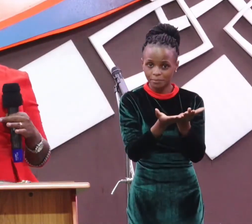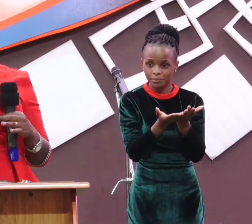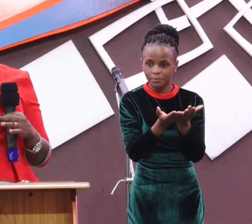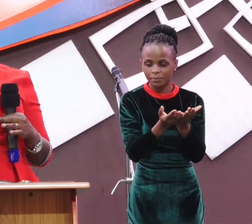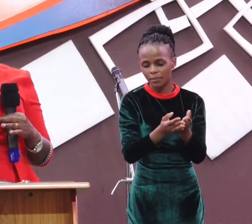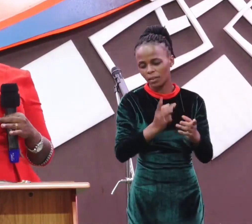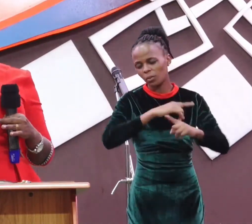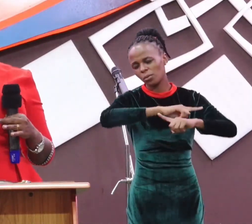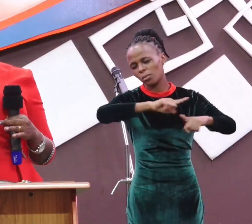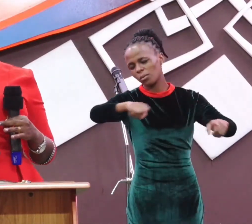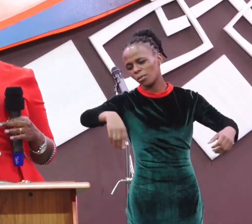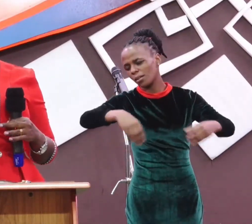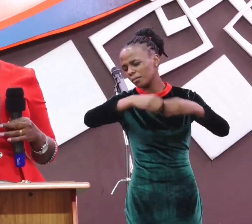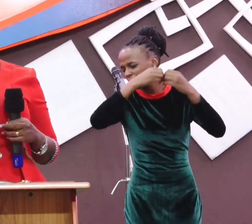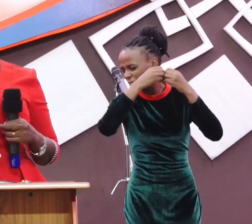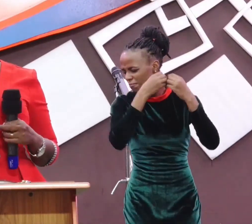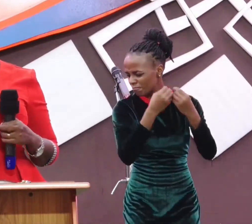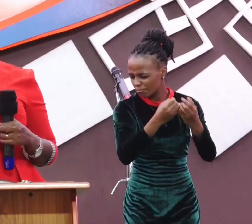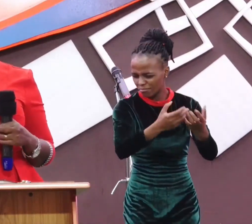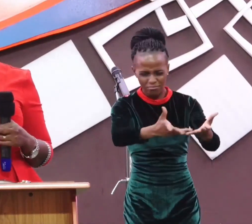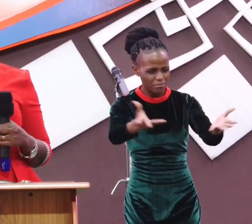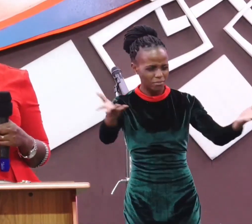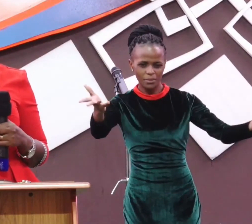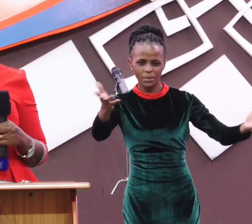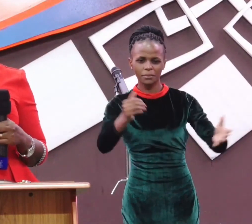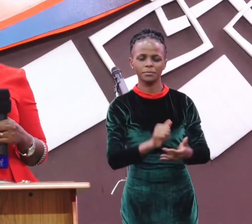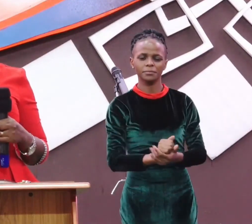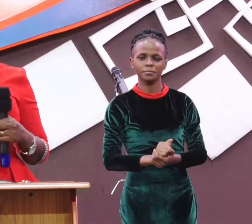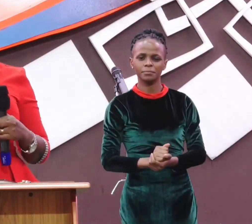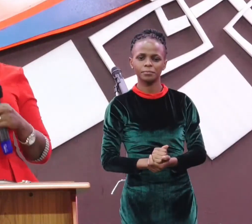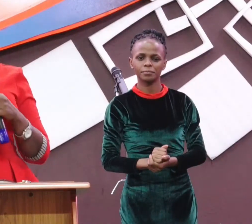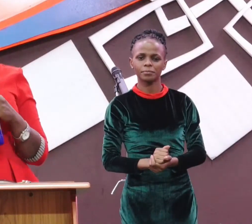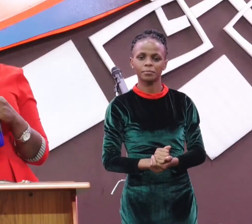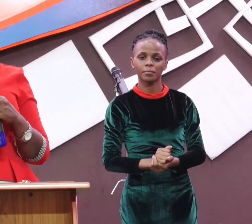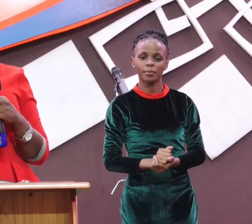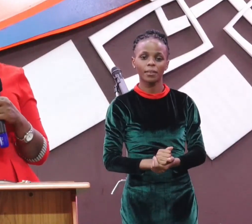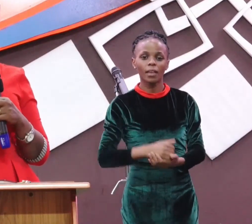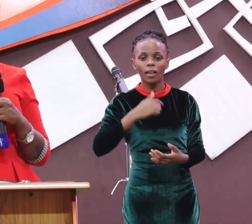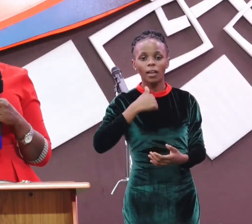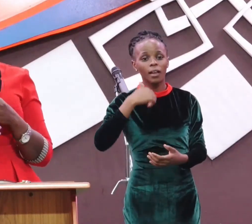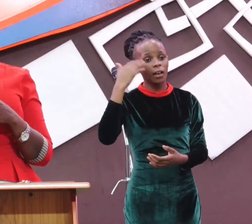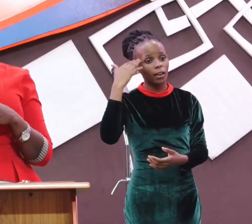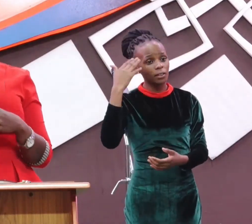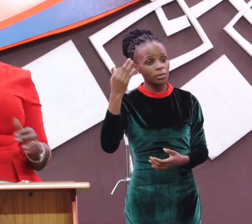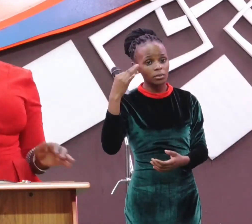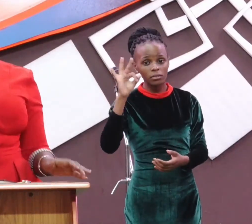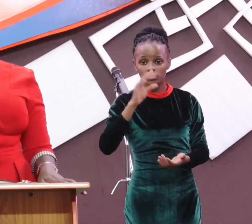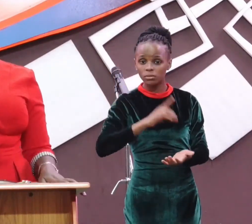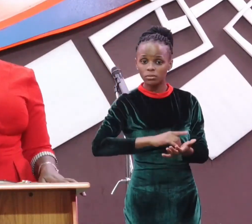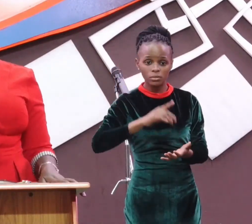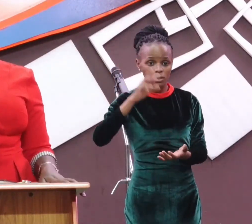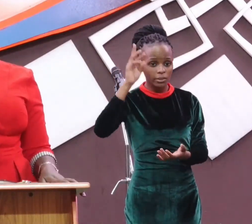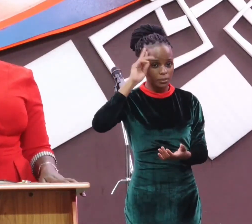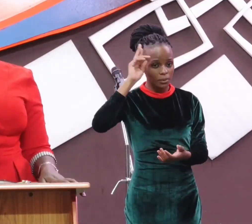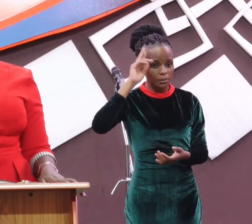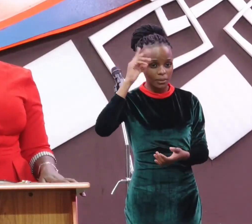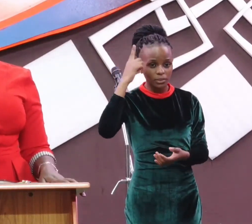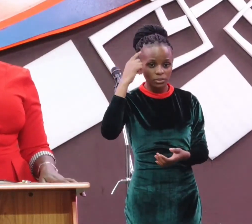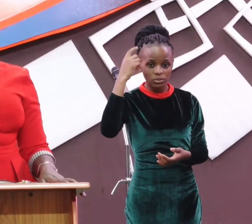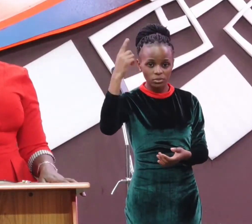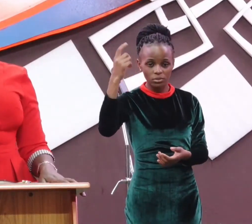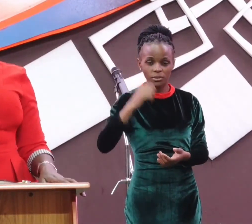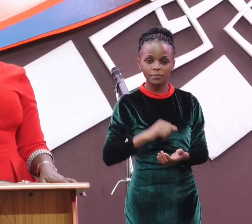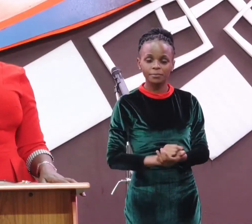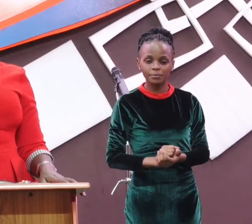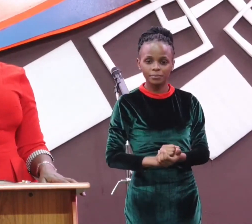Bible, we were many, we were multitude. I don't know if Mr.